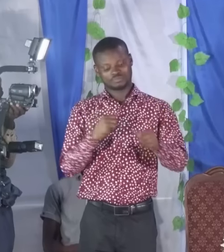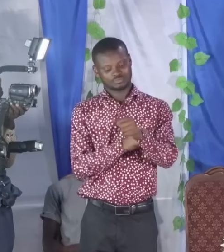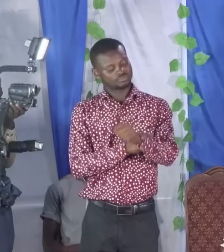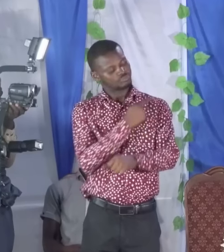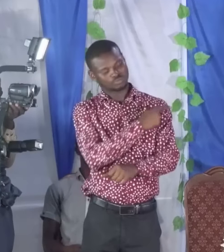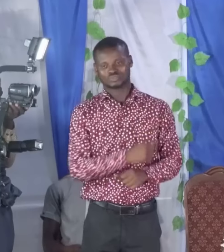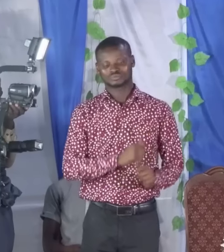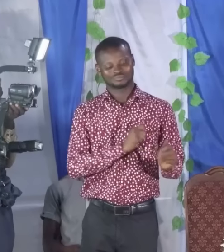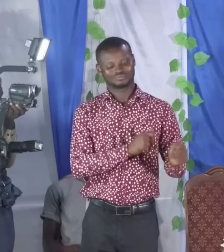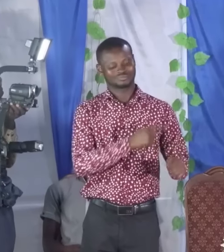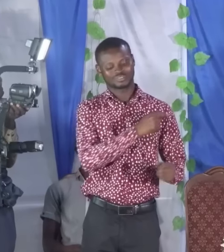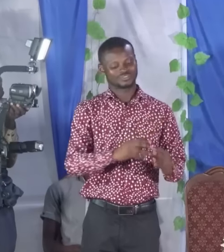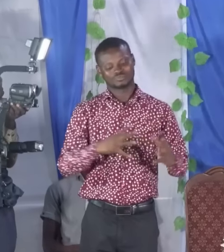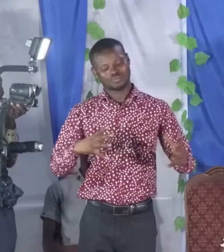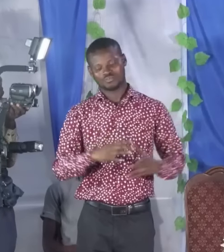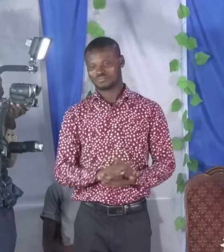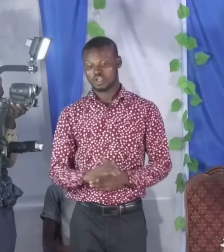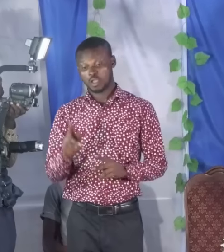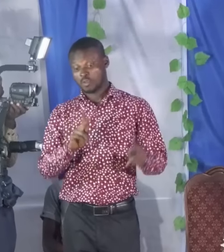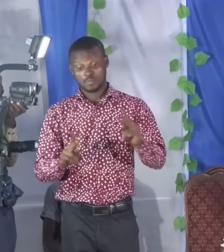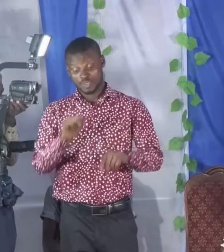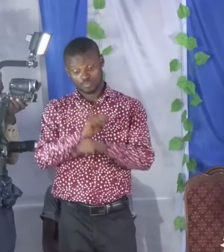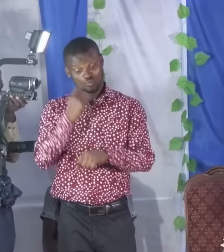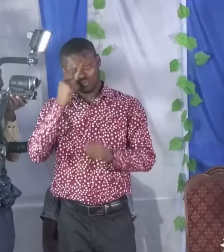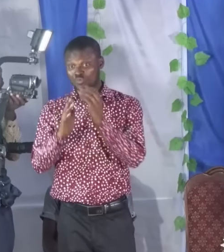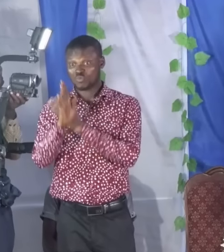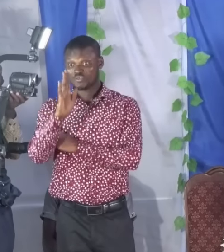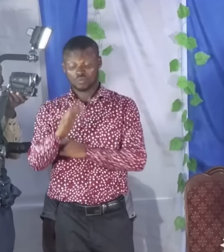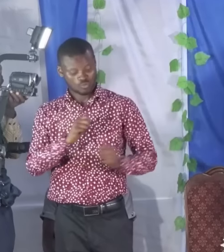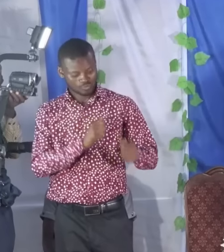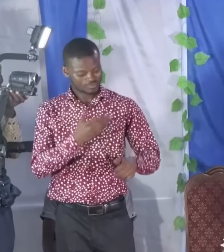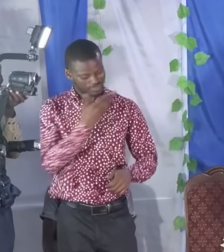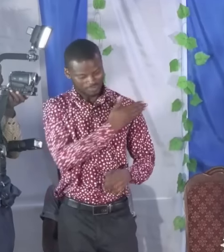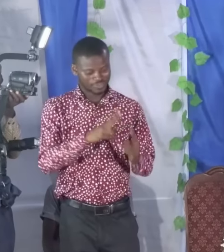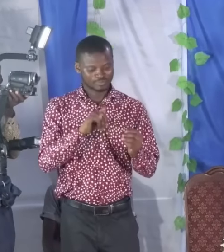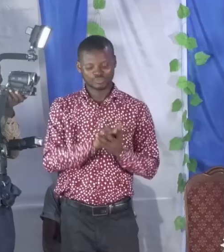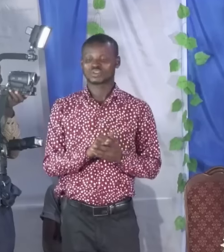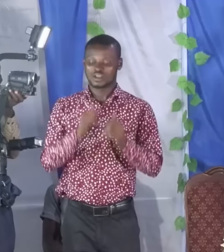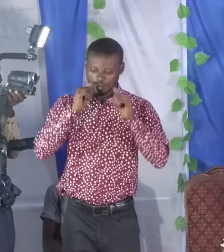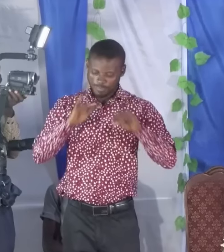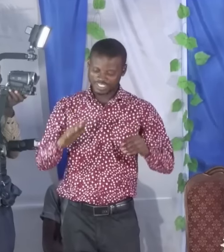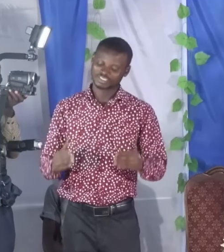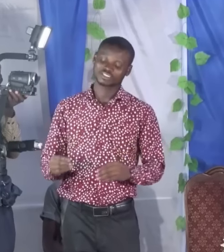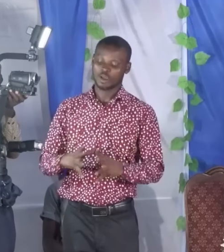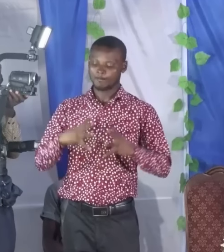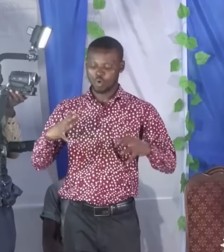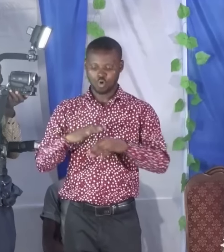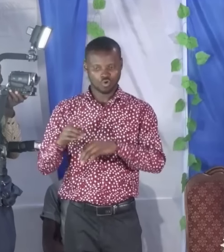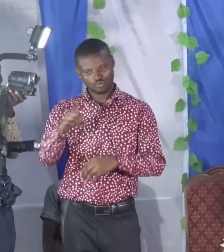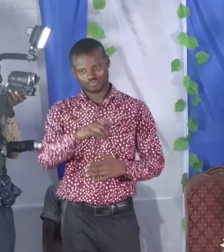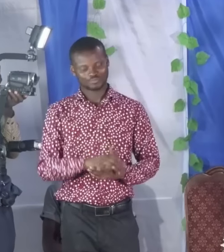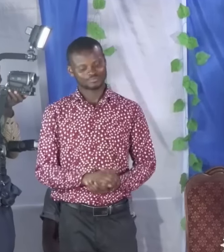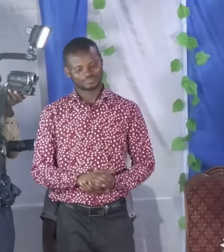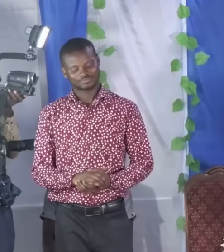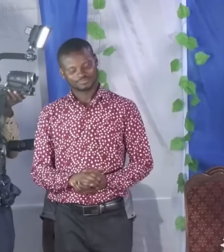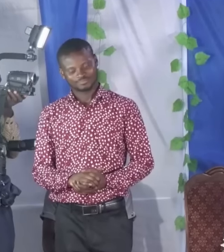Obi awon nya medjuma no ye cha na dia se na be ya ni nshira no bi e be ba ye so won sue na won hu no ye